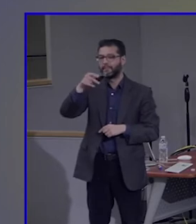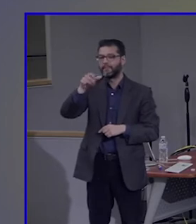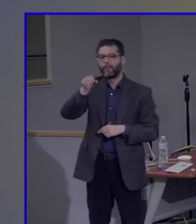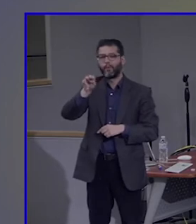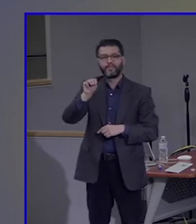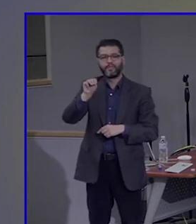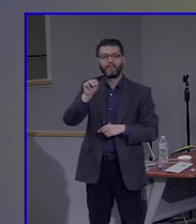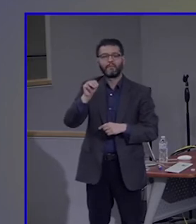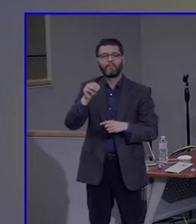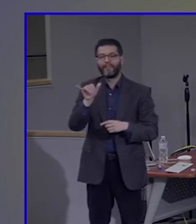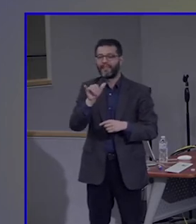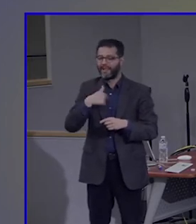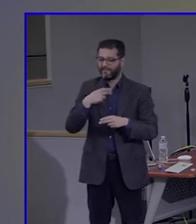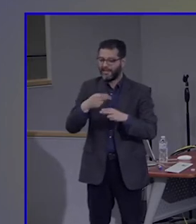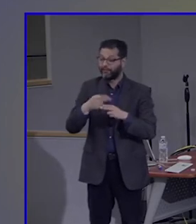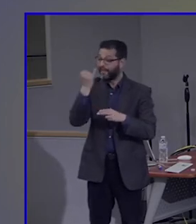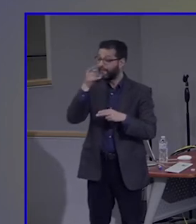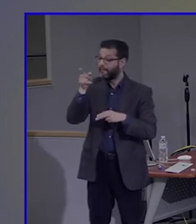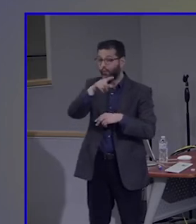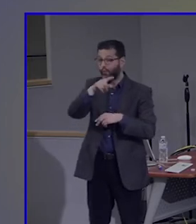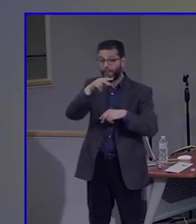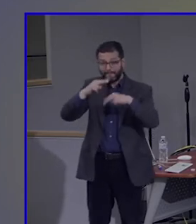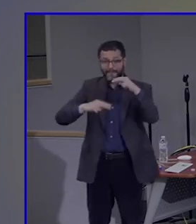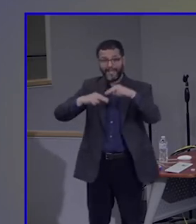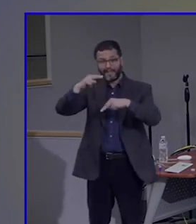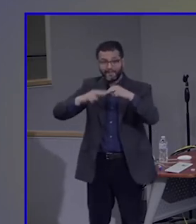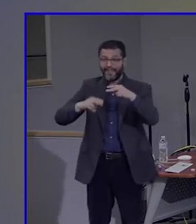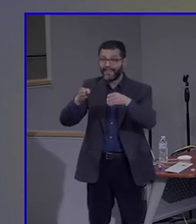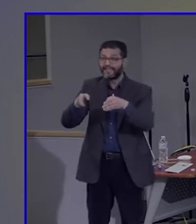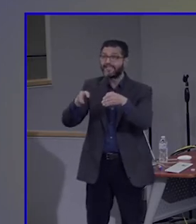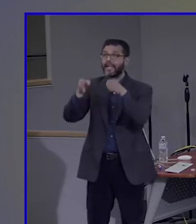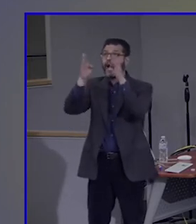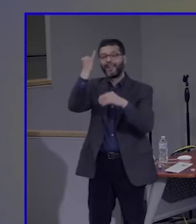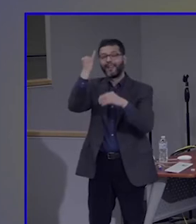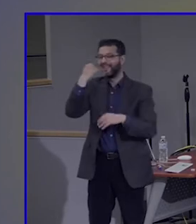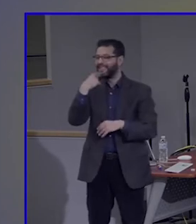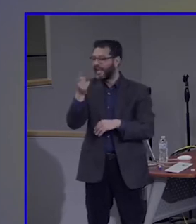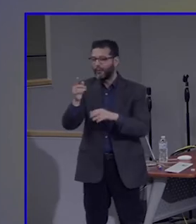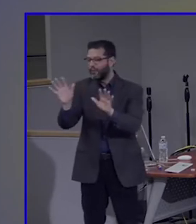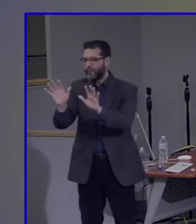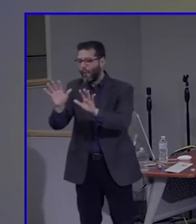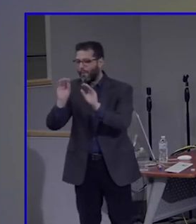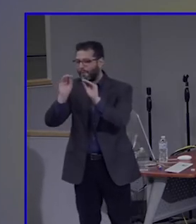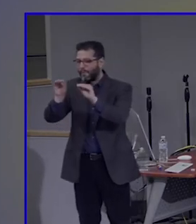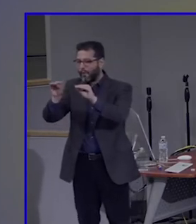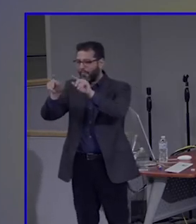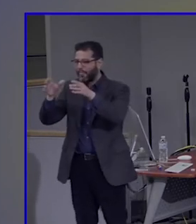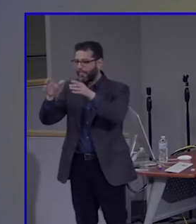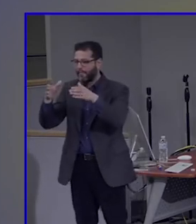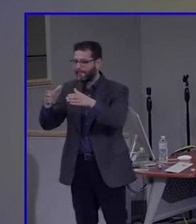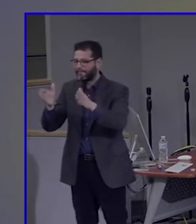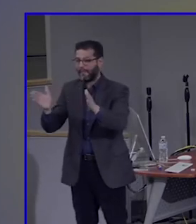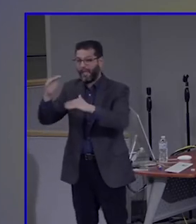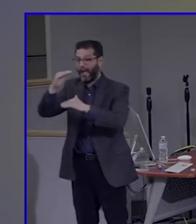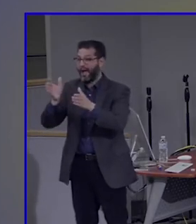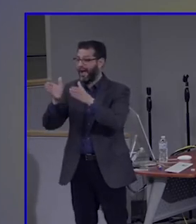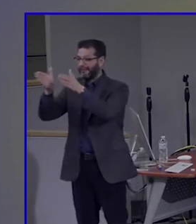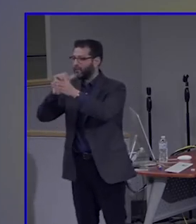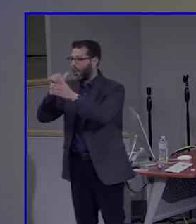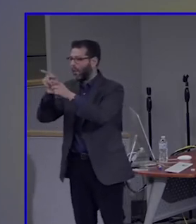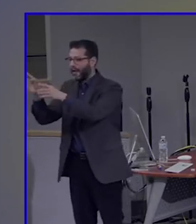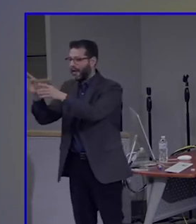if you're building a tower if while you're building it I tell you don't put that block there move it over here or it's going to be